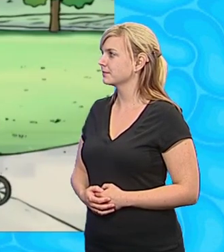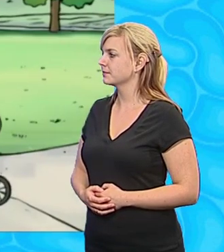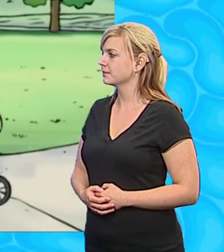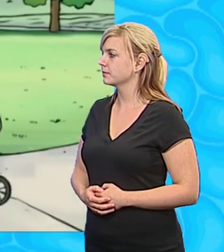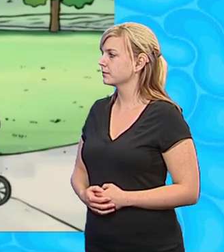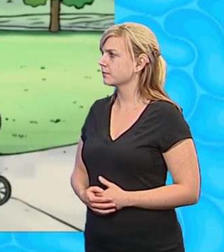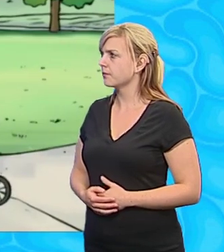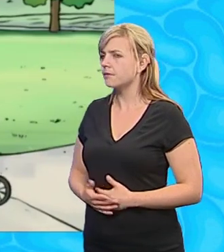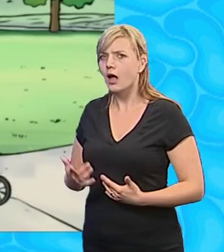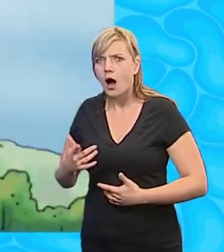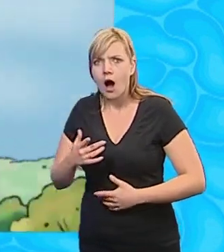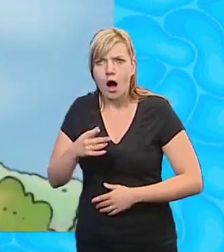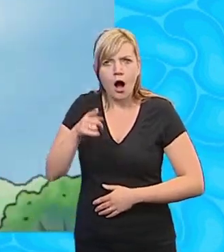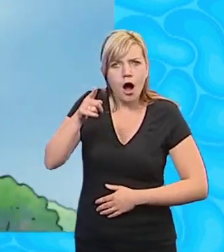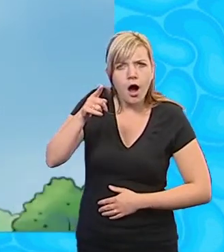Hey, look, Charlie!